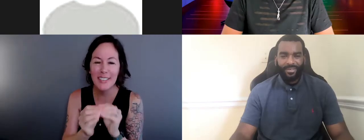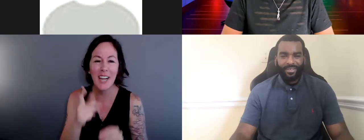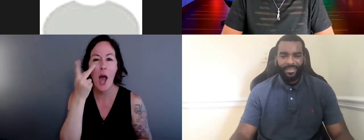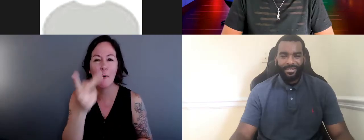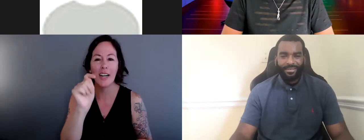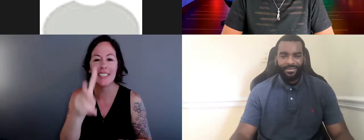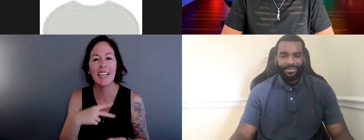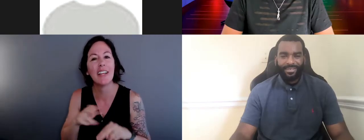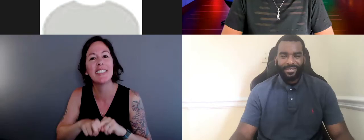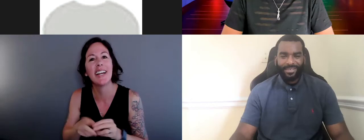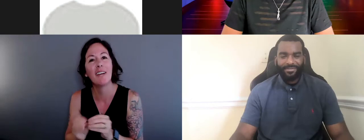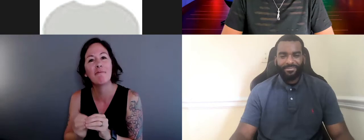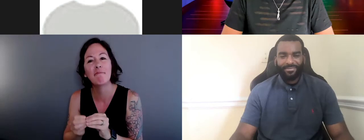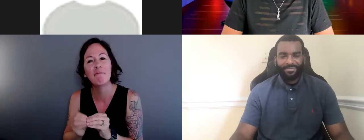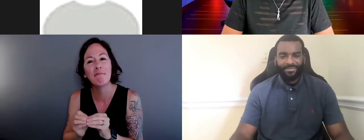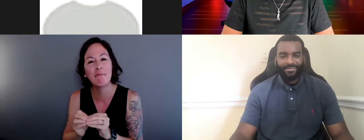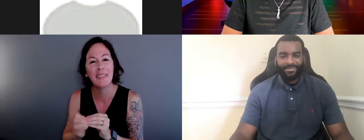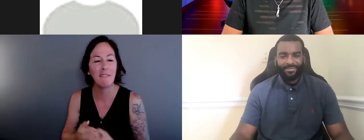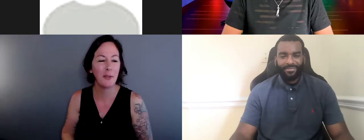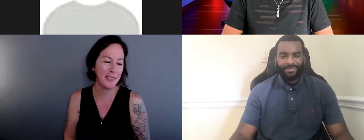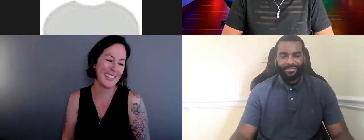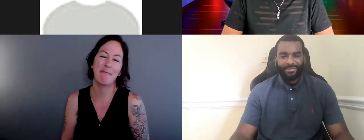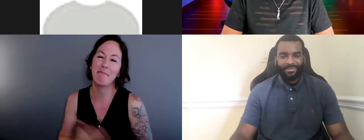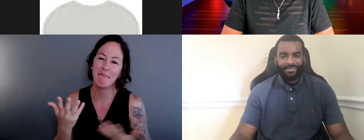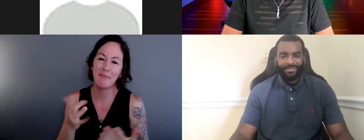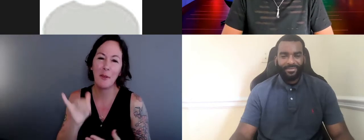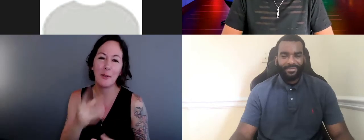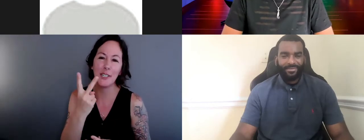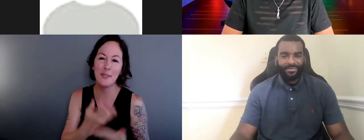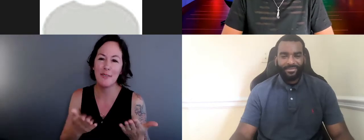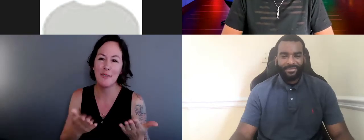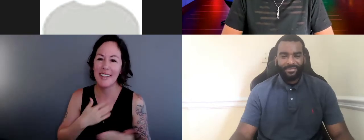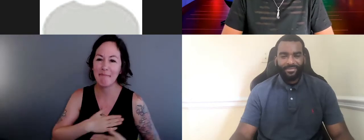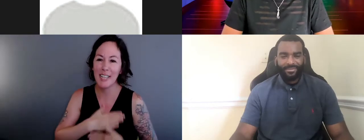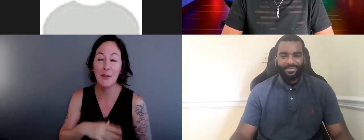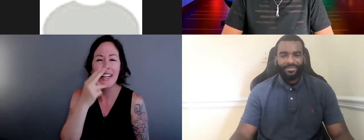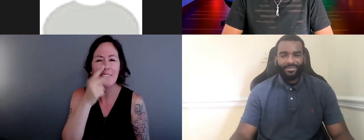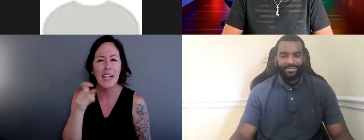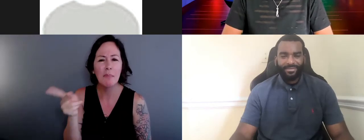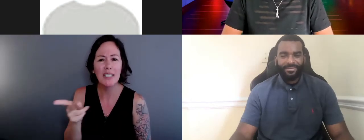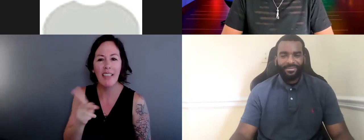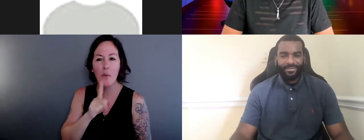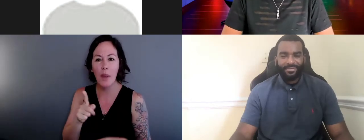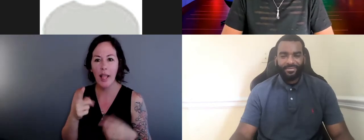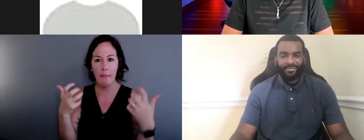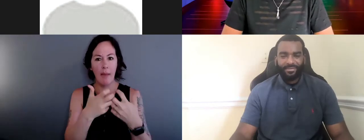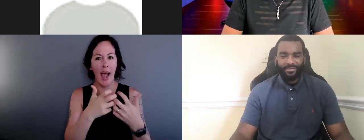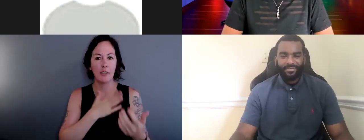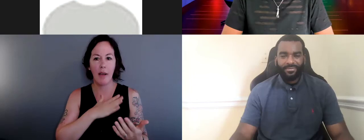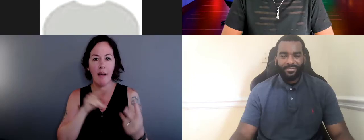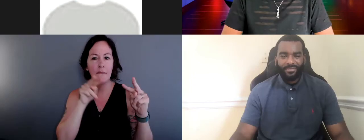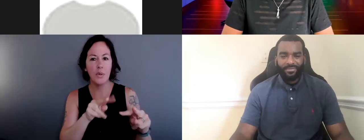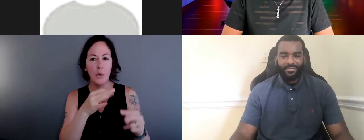the past 10 years. I can't stop doing it. I watch TV and I just create them. So those are the two things I really